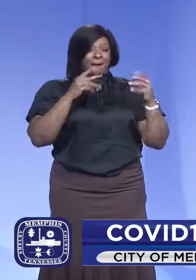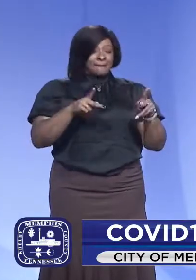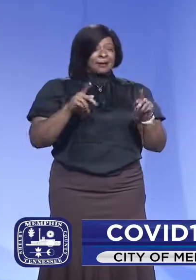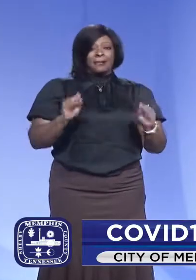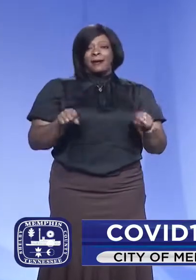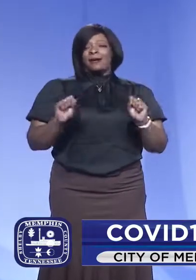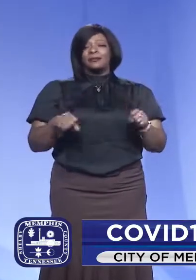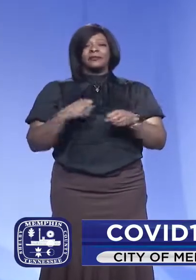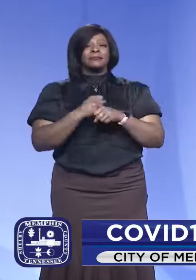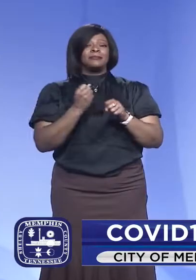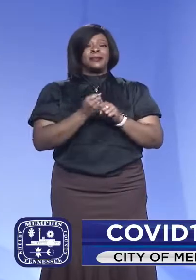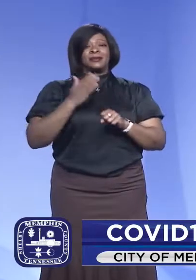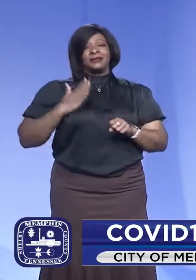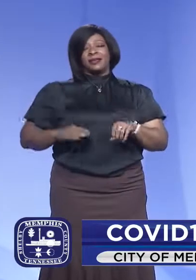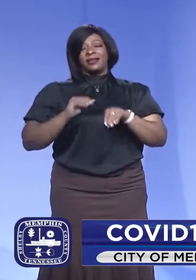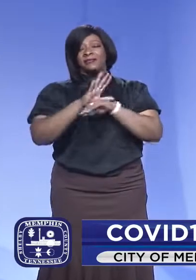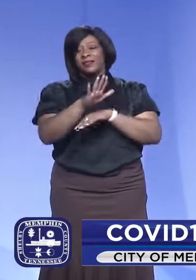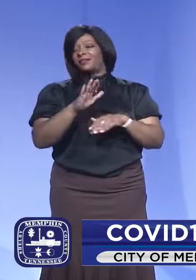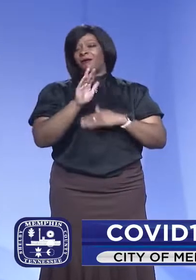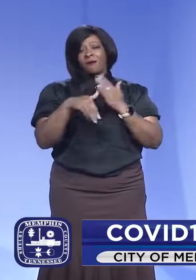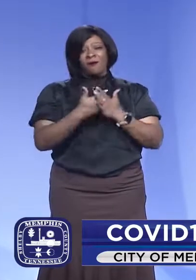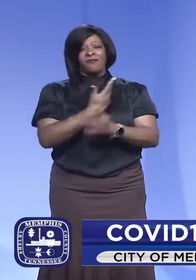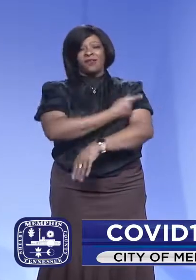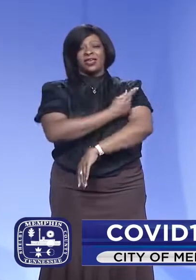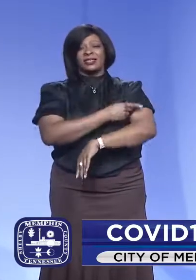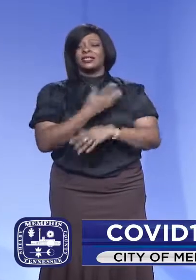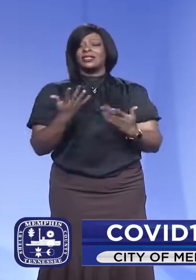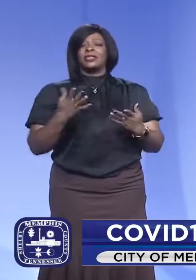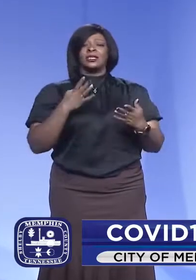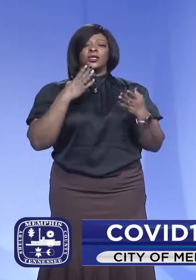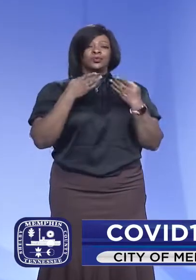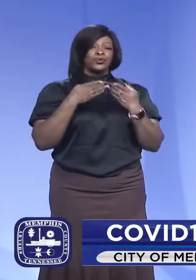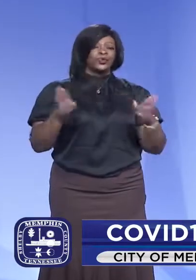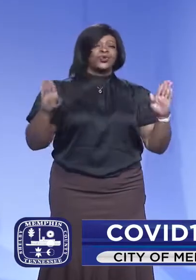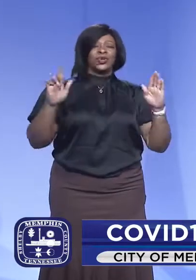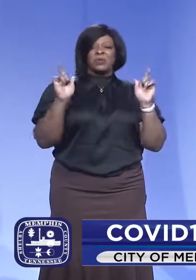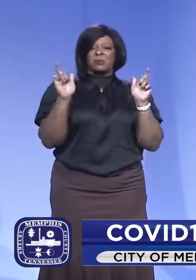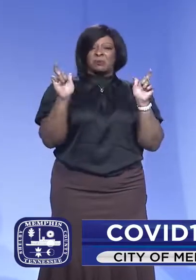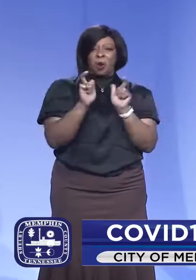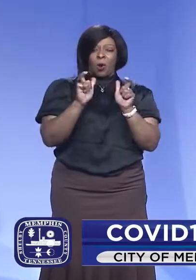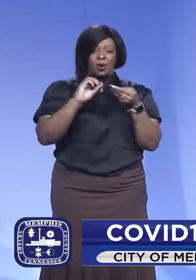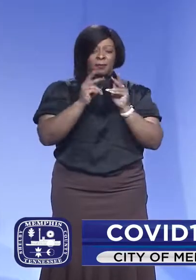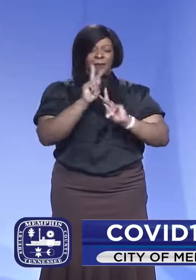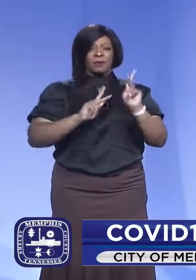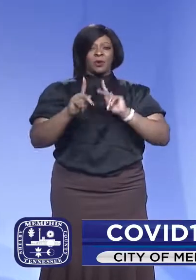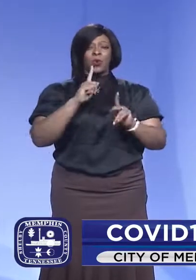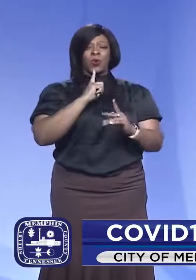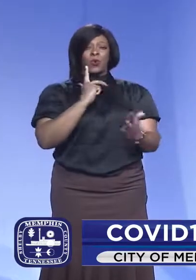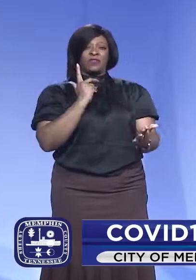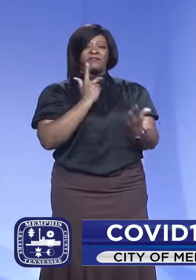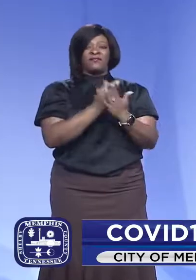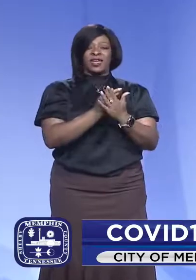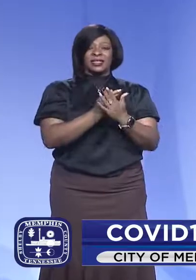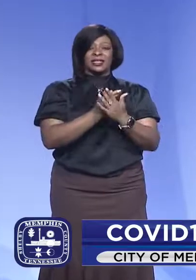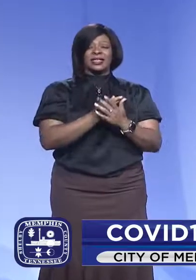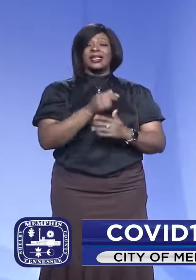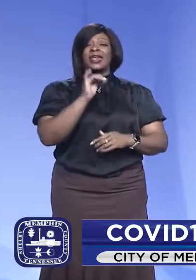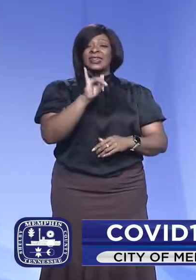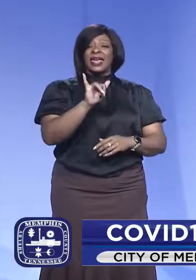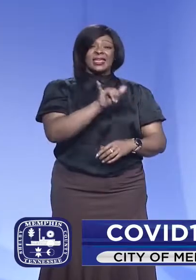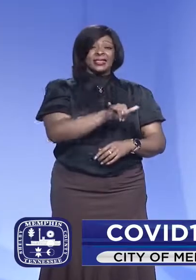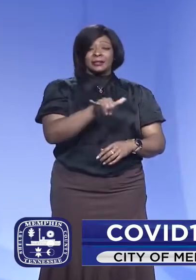to create side effects. They are generally a very small portion of people who are vaccinated, and that's